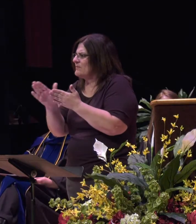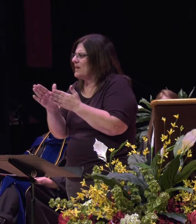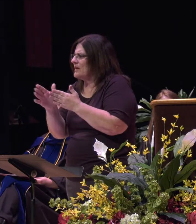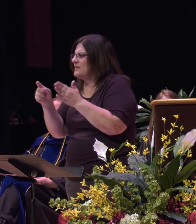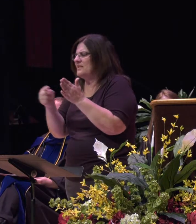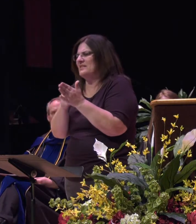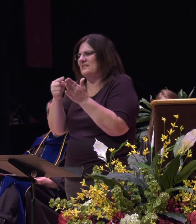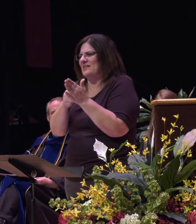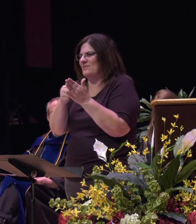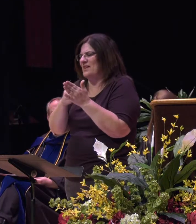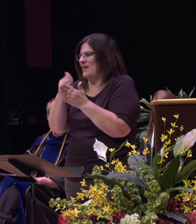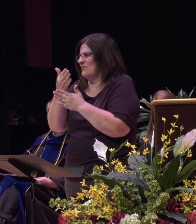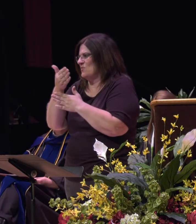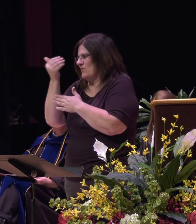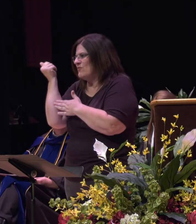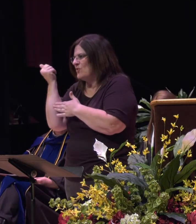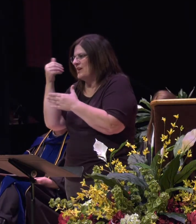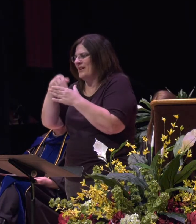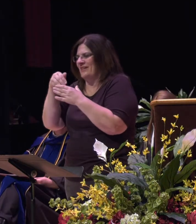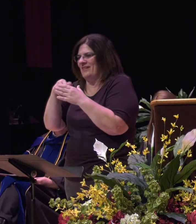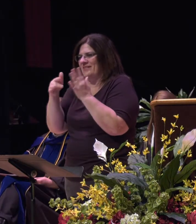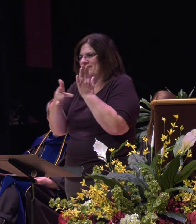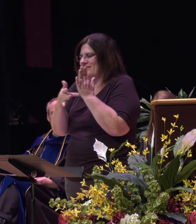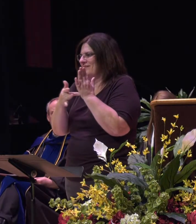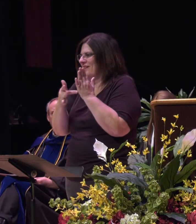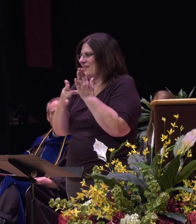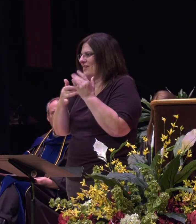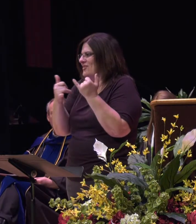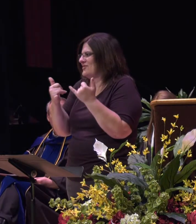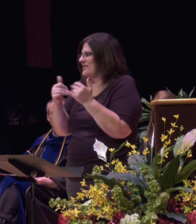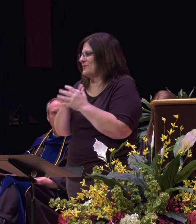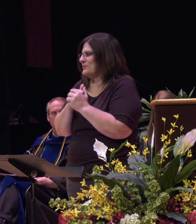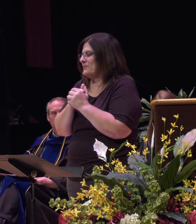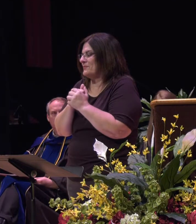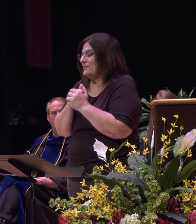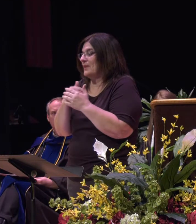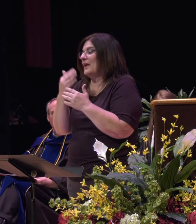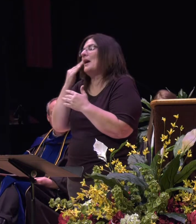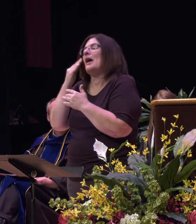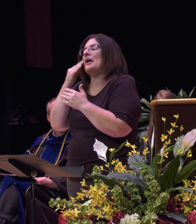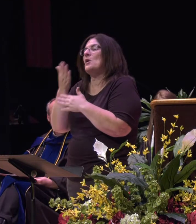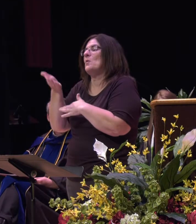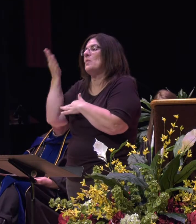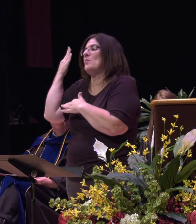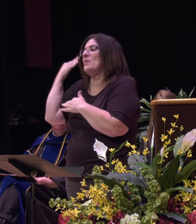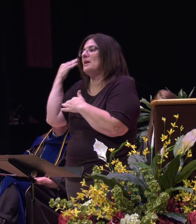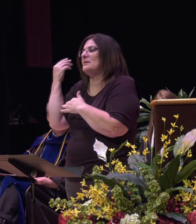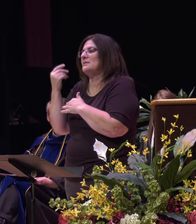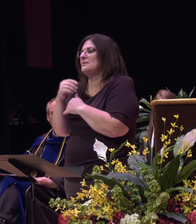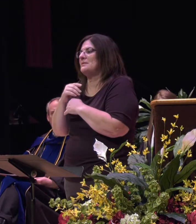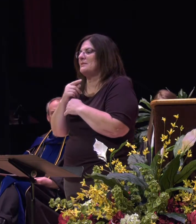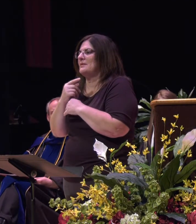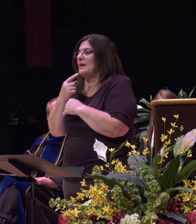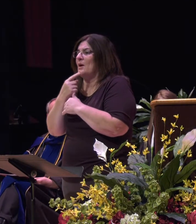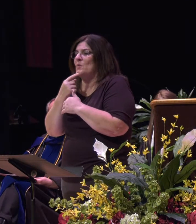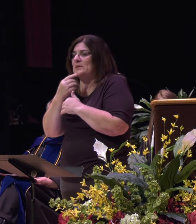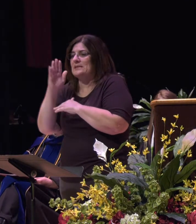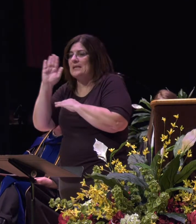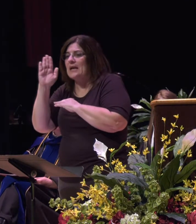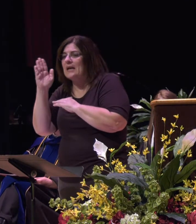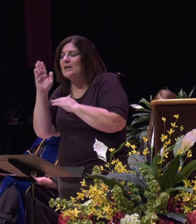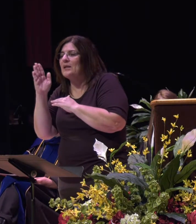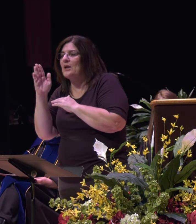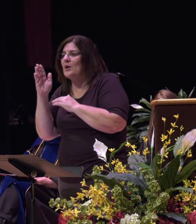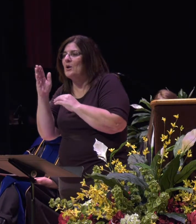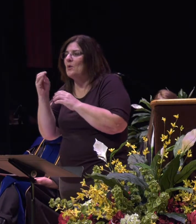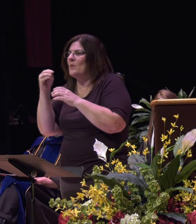our technology age. I know in the past when I was on campus, I would often say hello in a